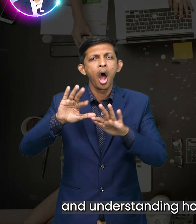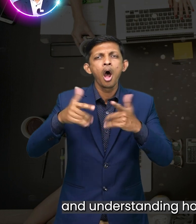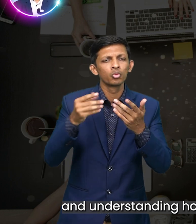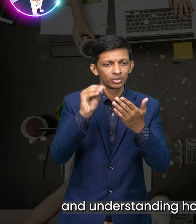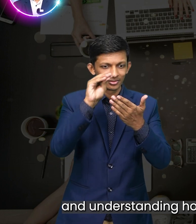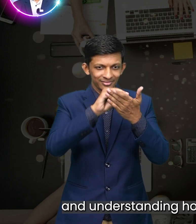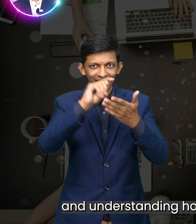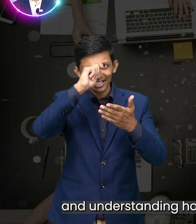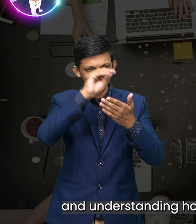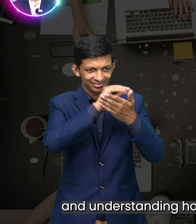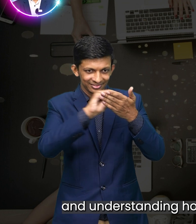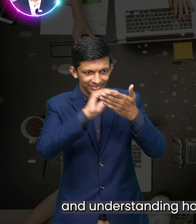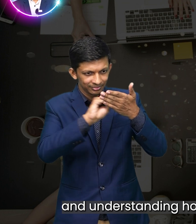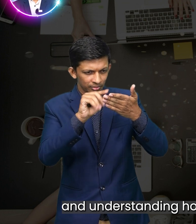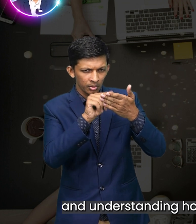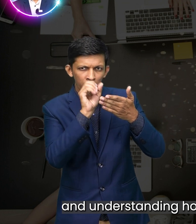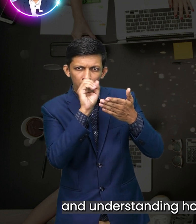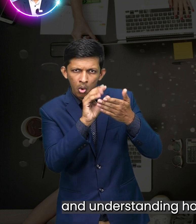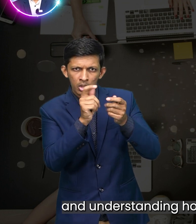essential.